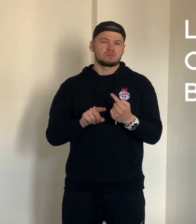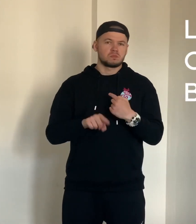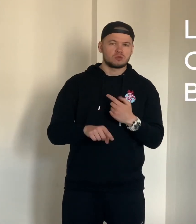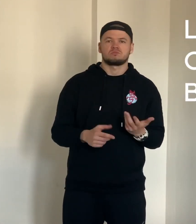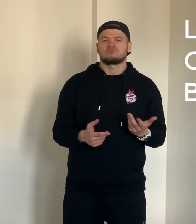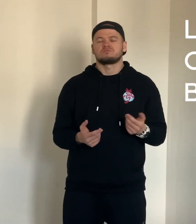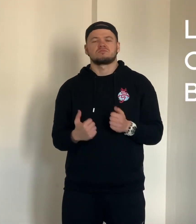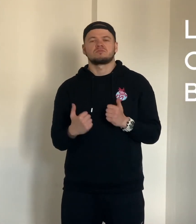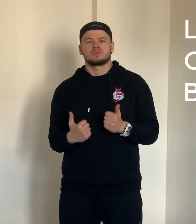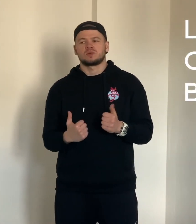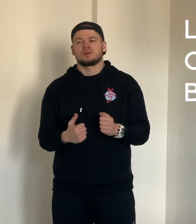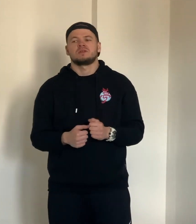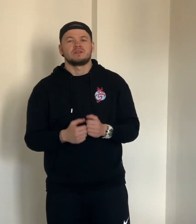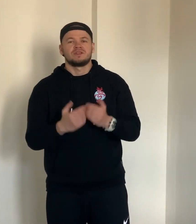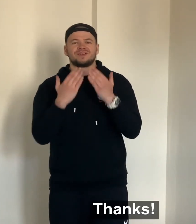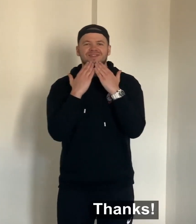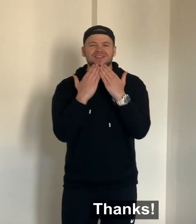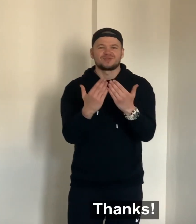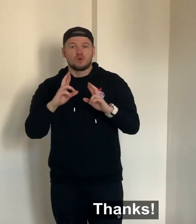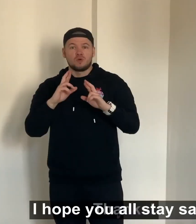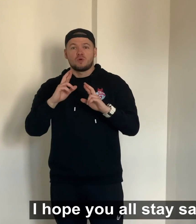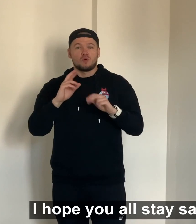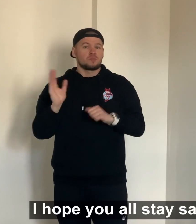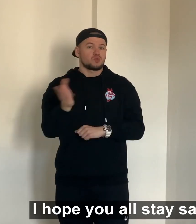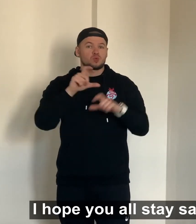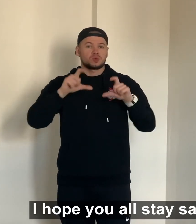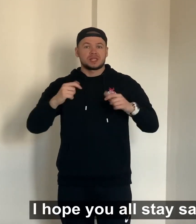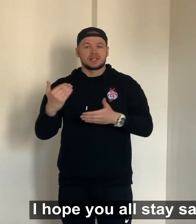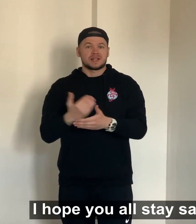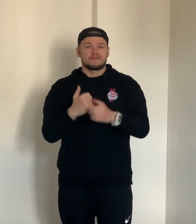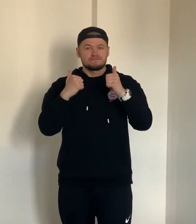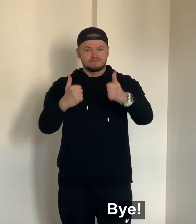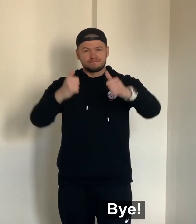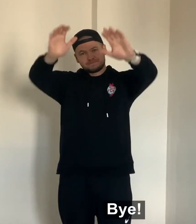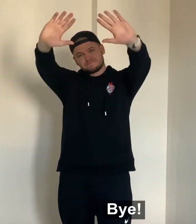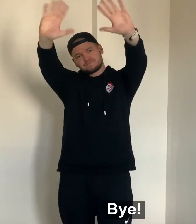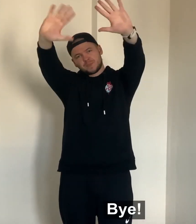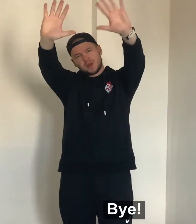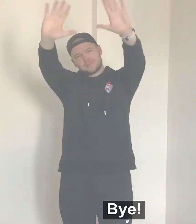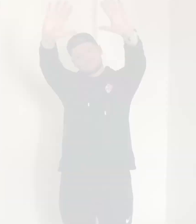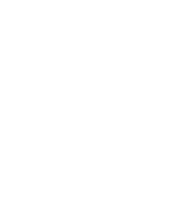Thanks, and I hope you all stay safe. Bye.